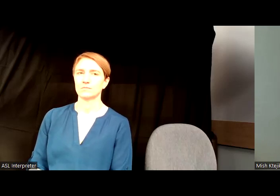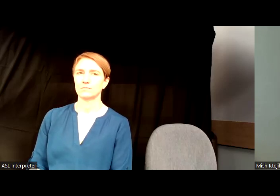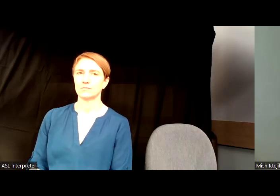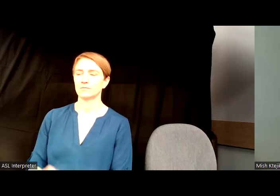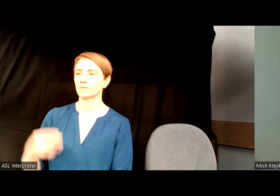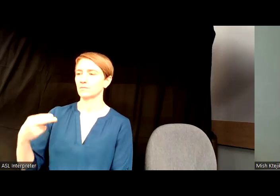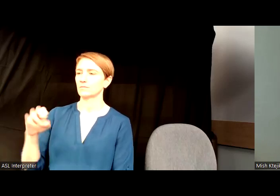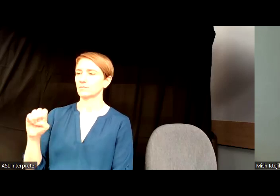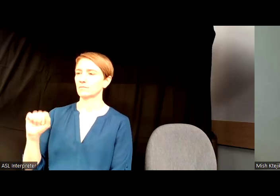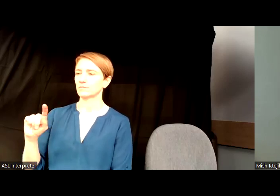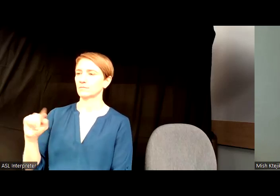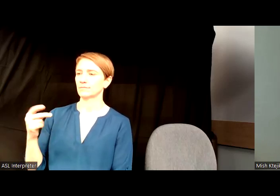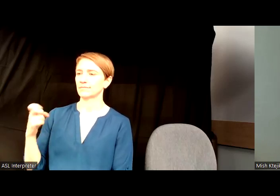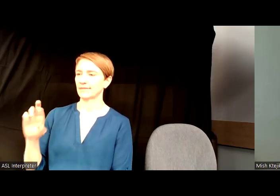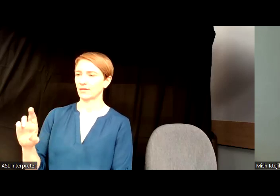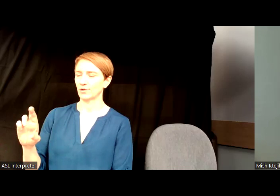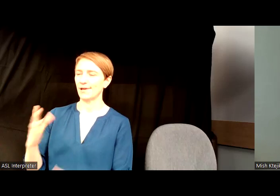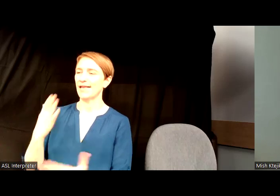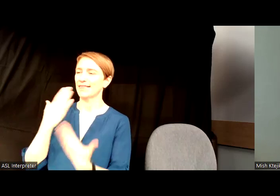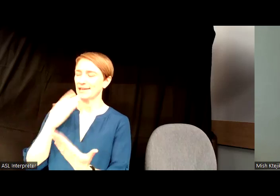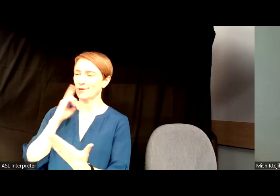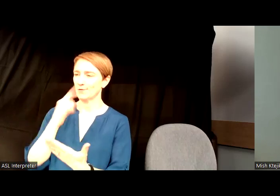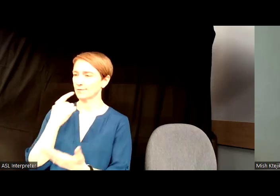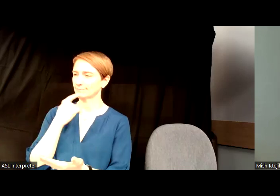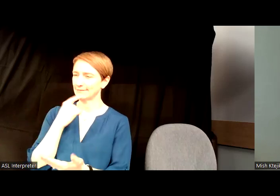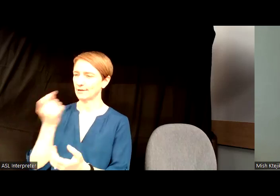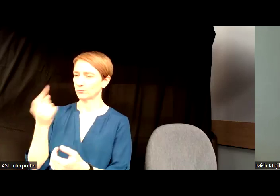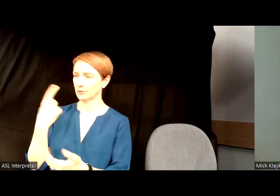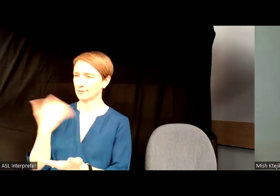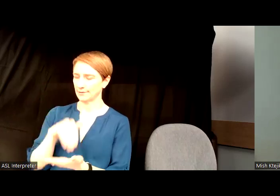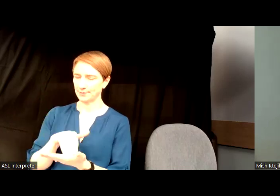This is Heather. Thank you for reiterating that.